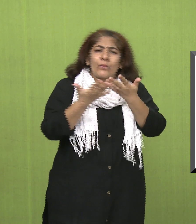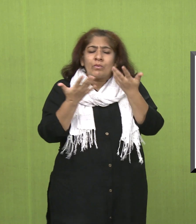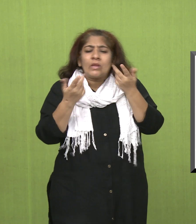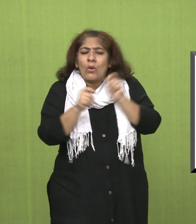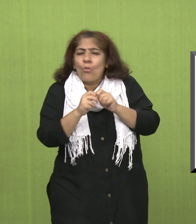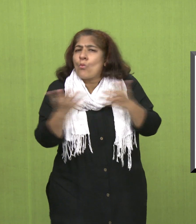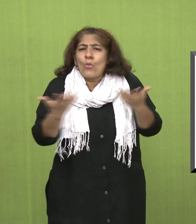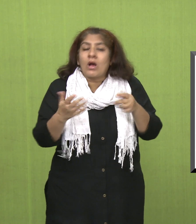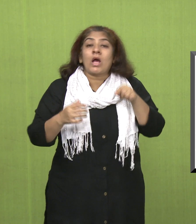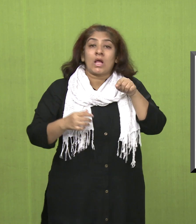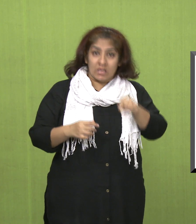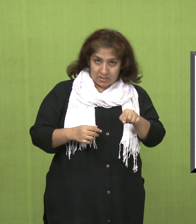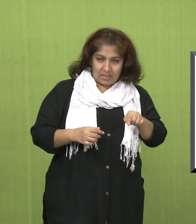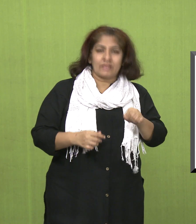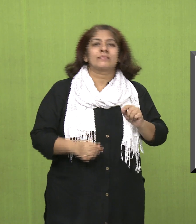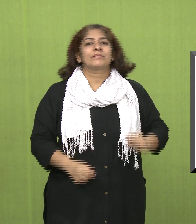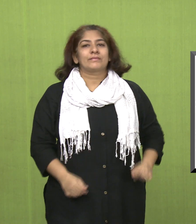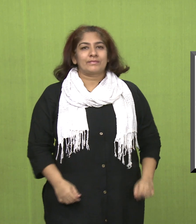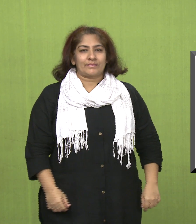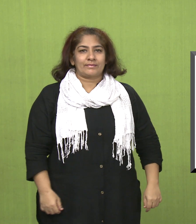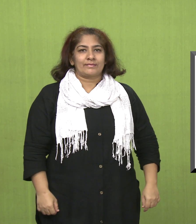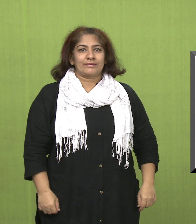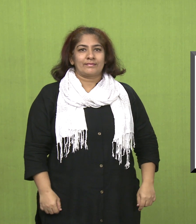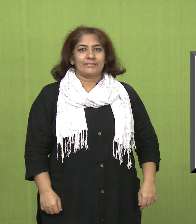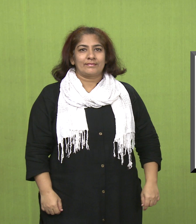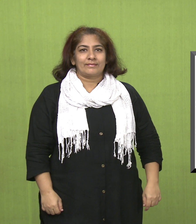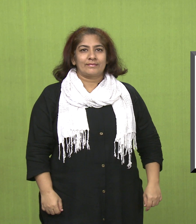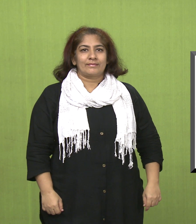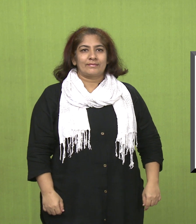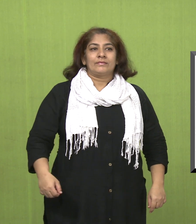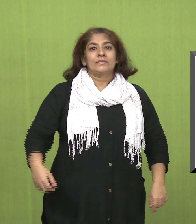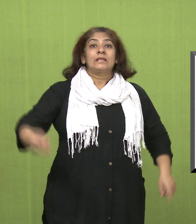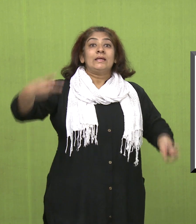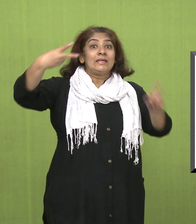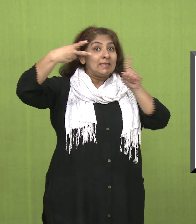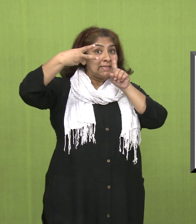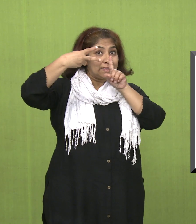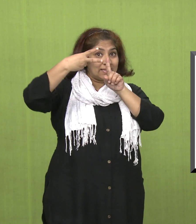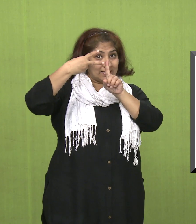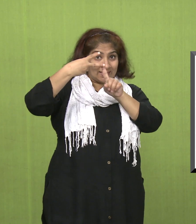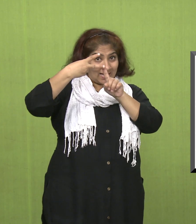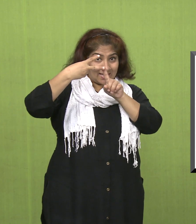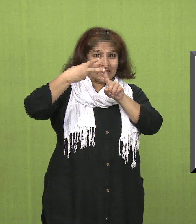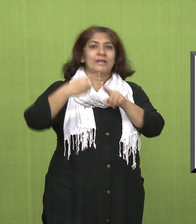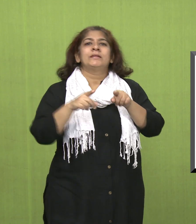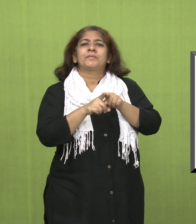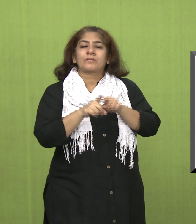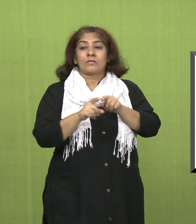has to be completed in a different time frame. So then we require staffing. Now the second point says,